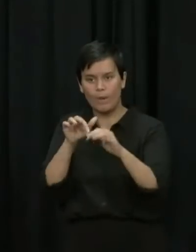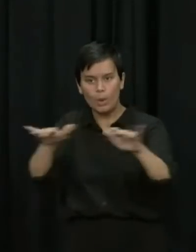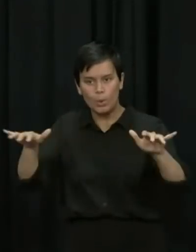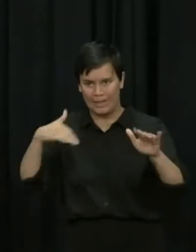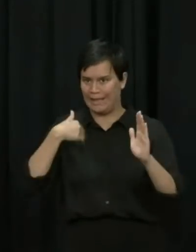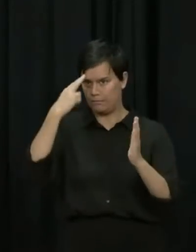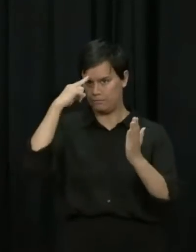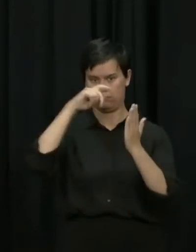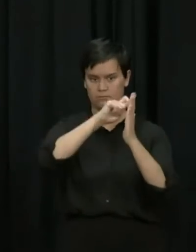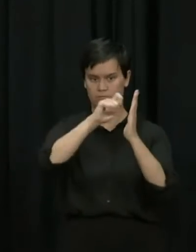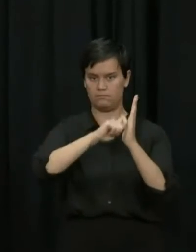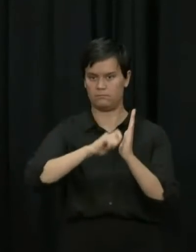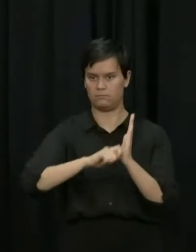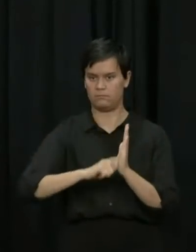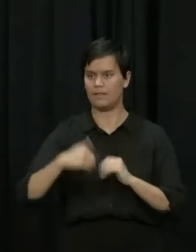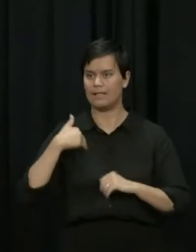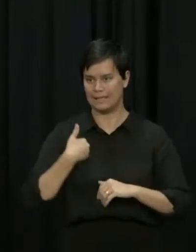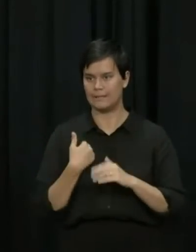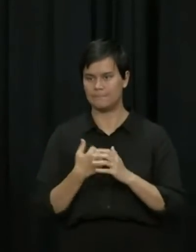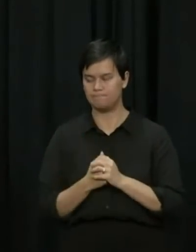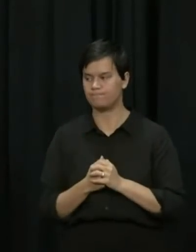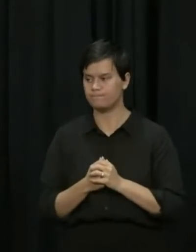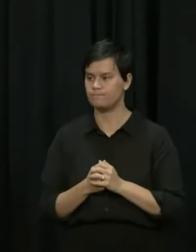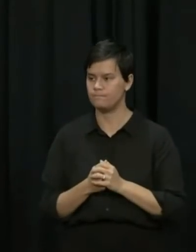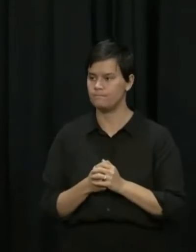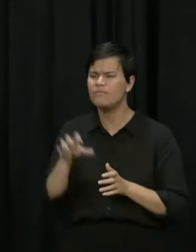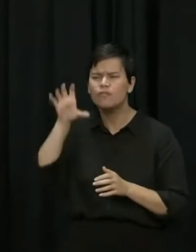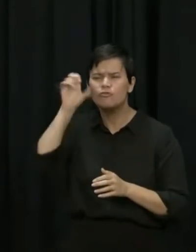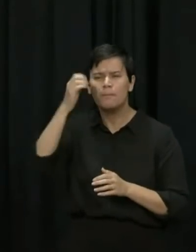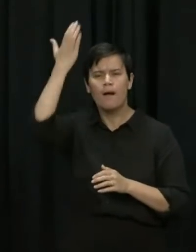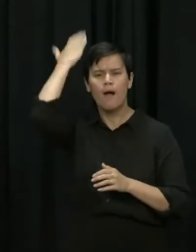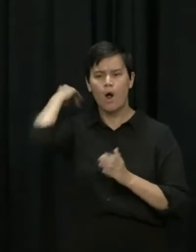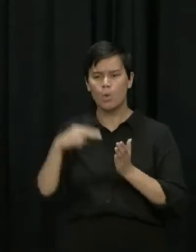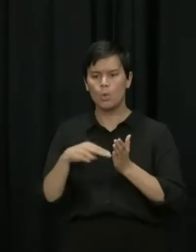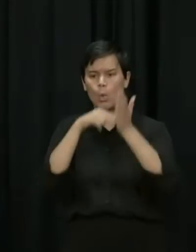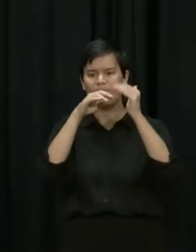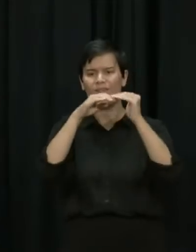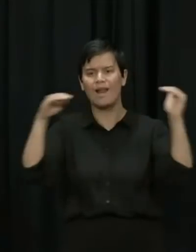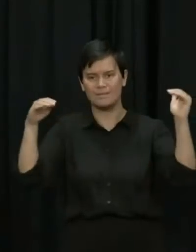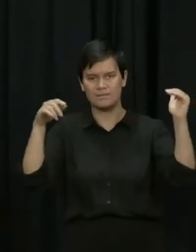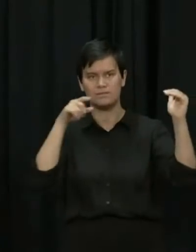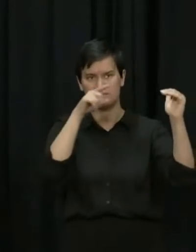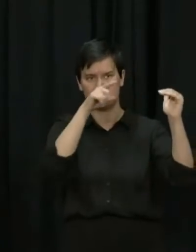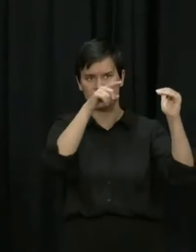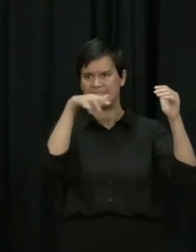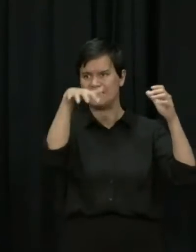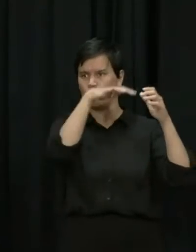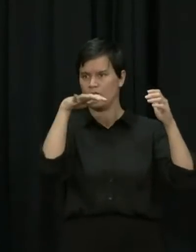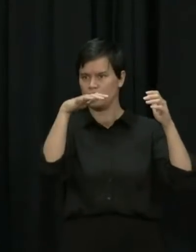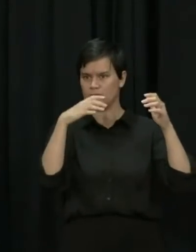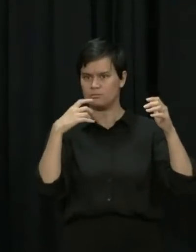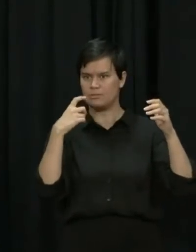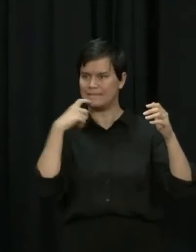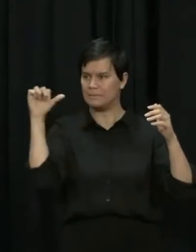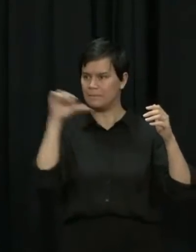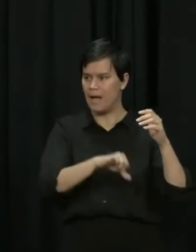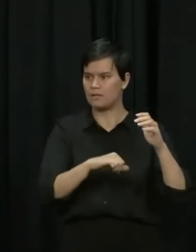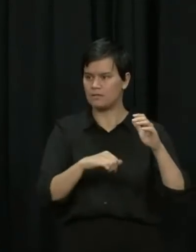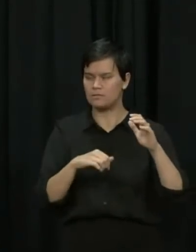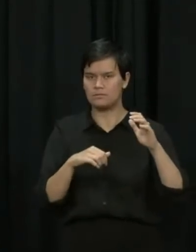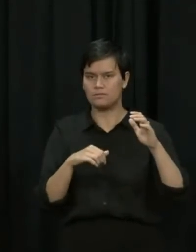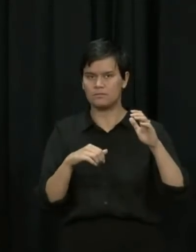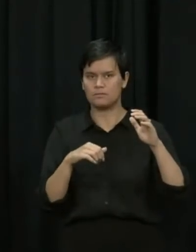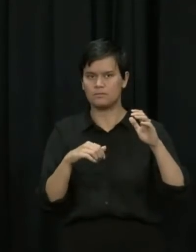doing. We saw off the back of the Northland situation things lift again, but yes. New Zealanders can be a